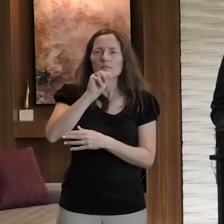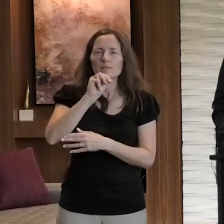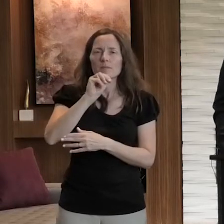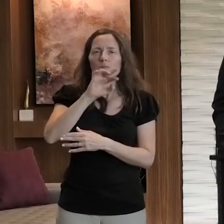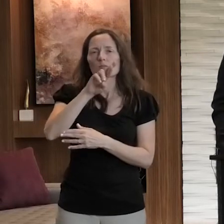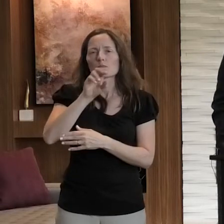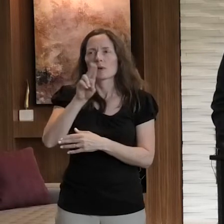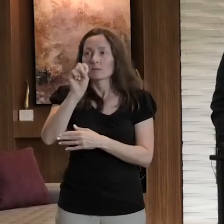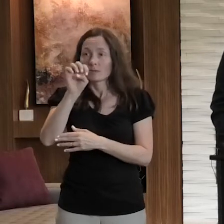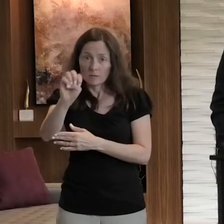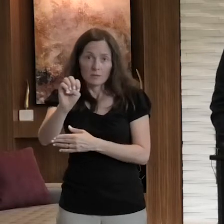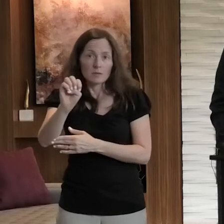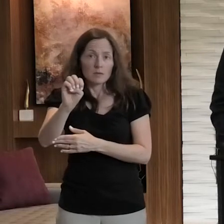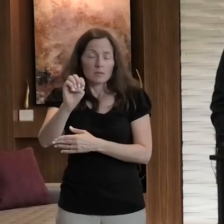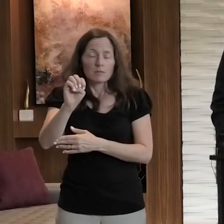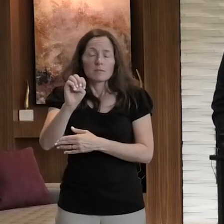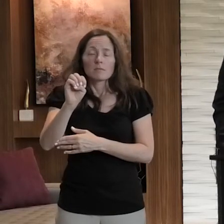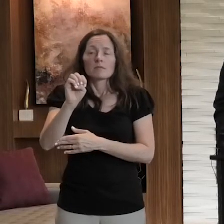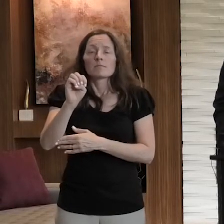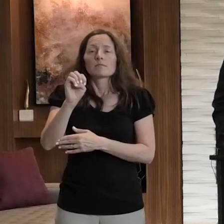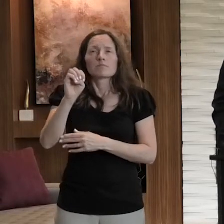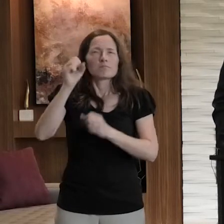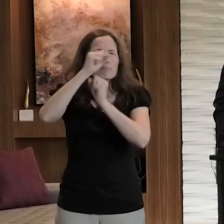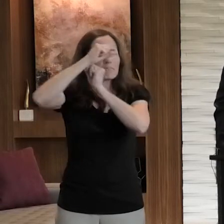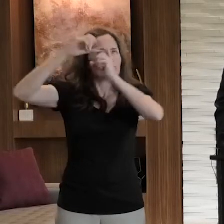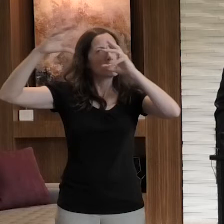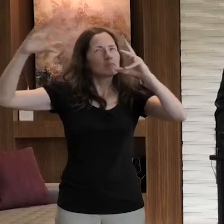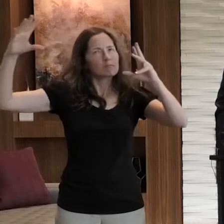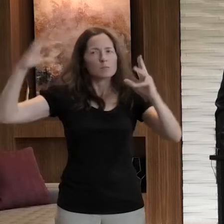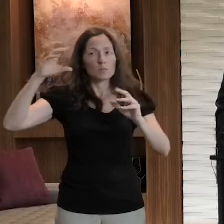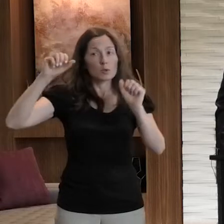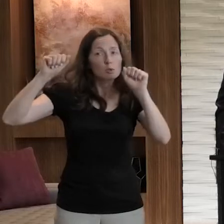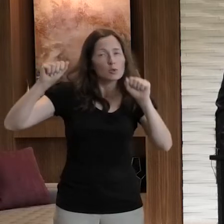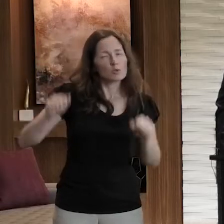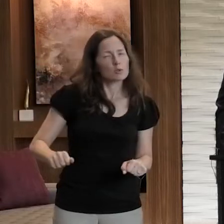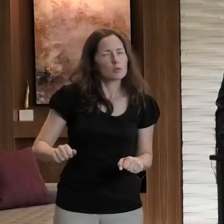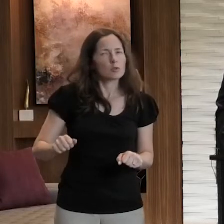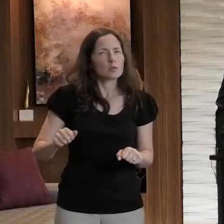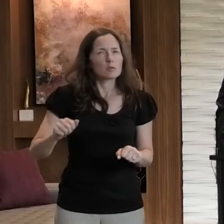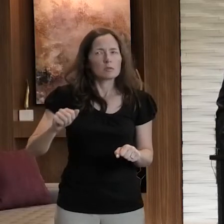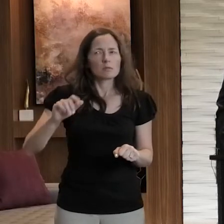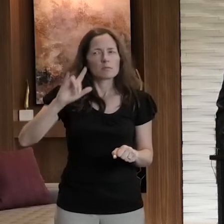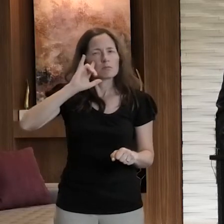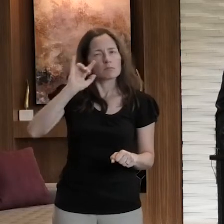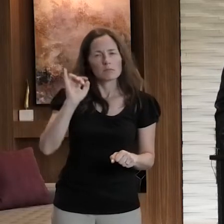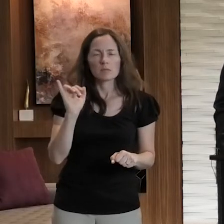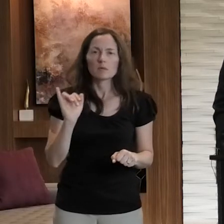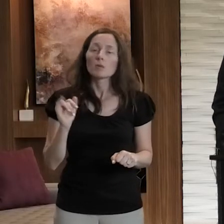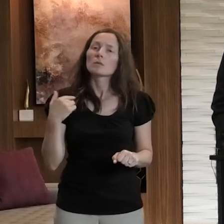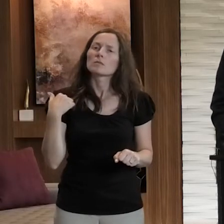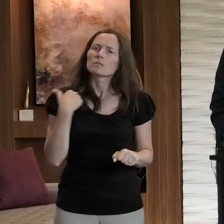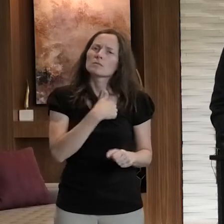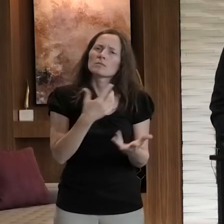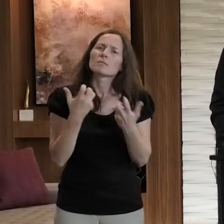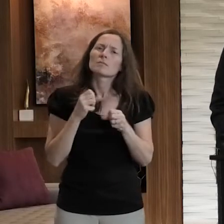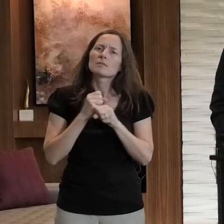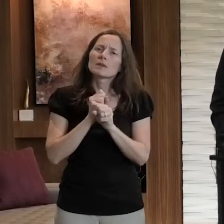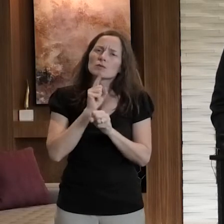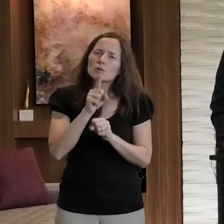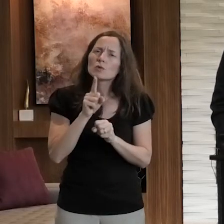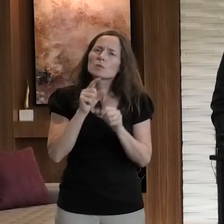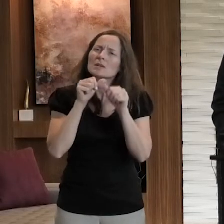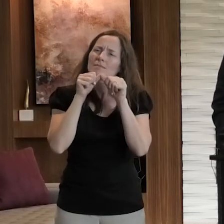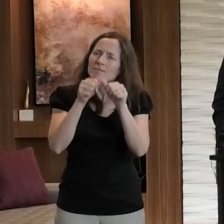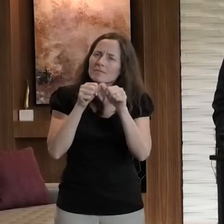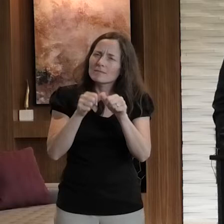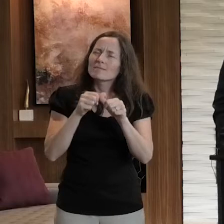in the past, that we are creating for an even brighter and better future is something that